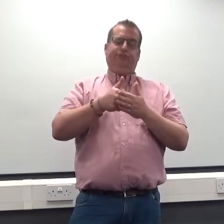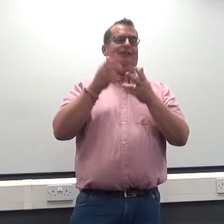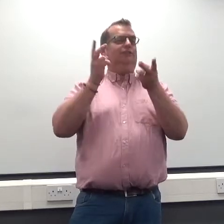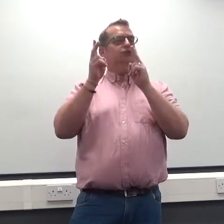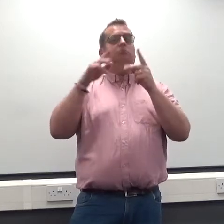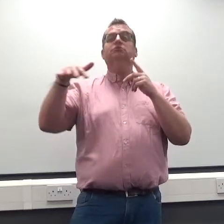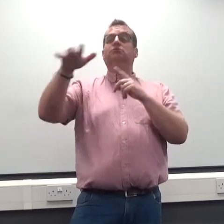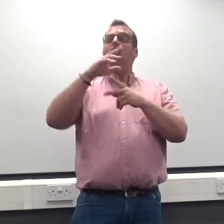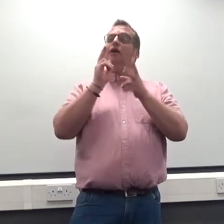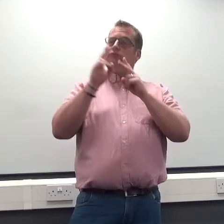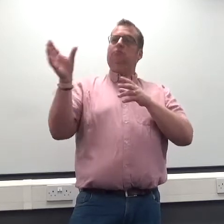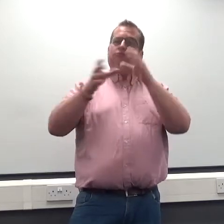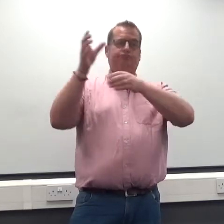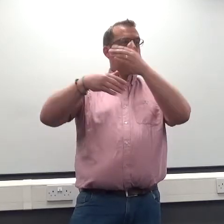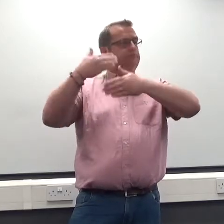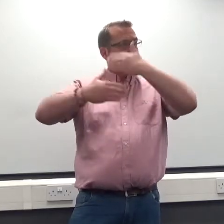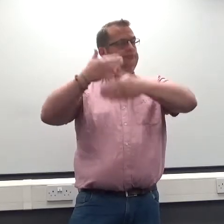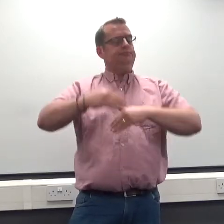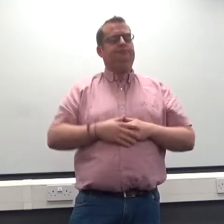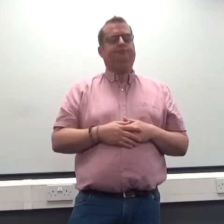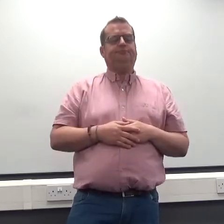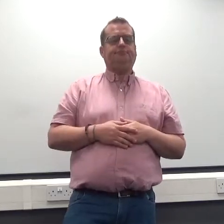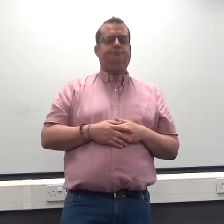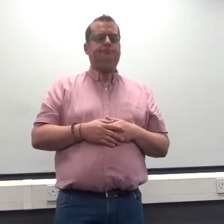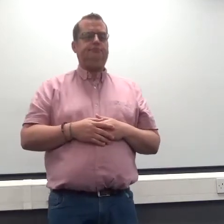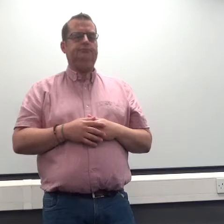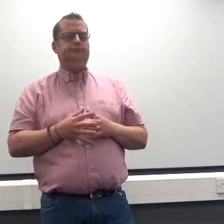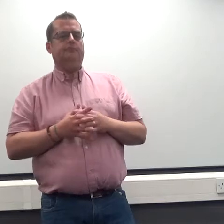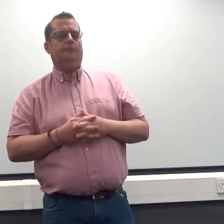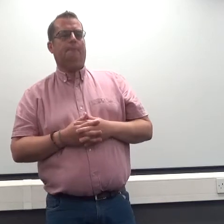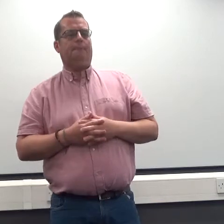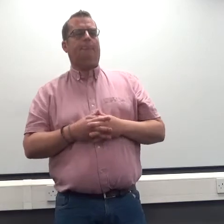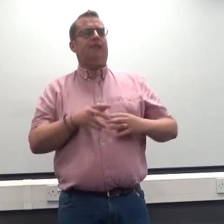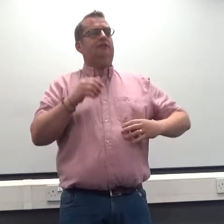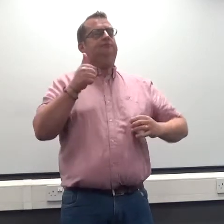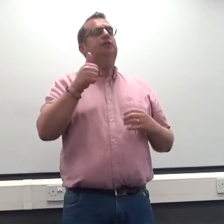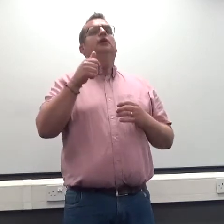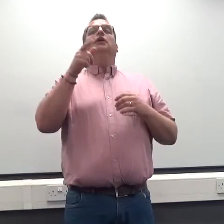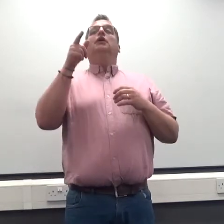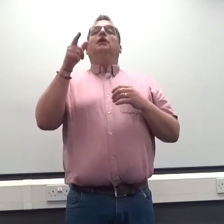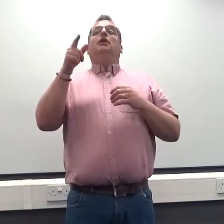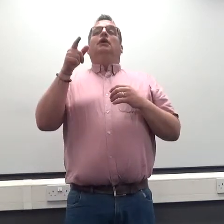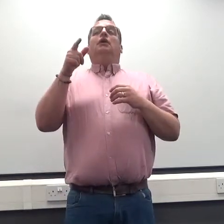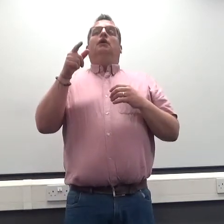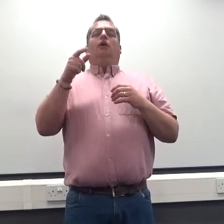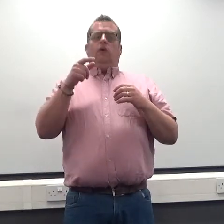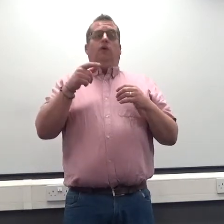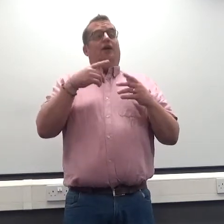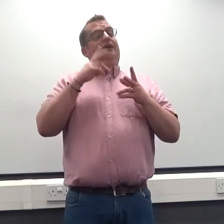in part of the council. And so they have in-house interpreters, which they have employed there, which I'm able to use.